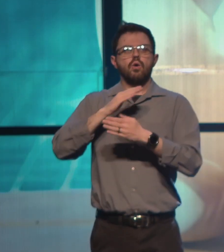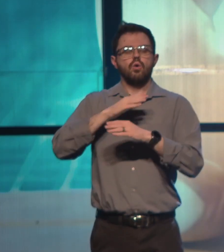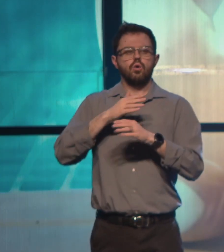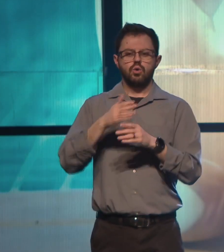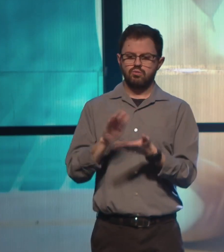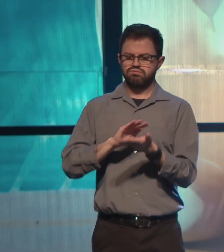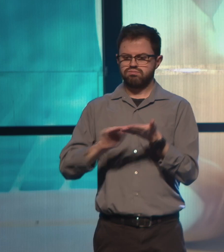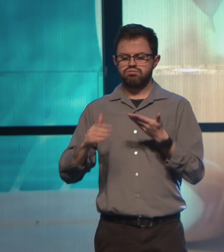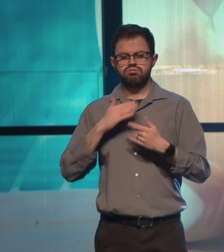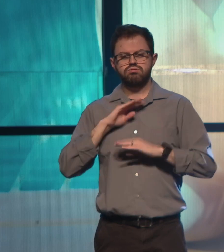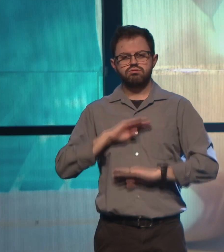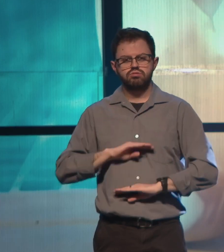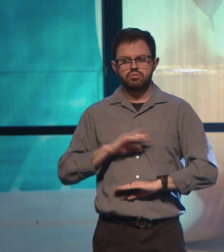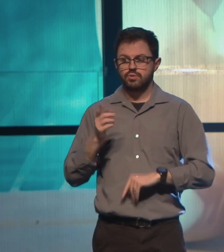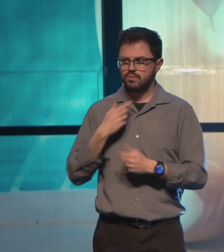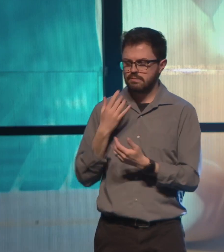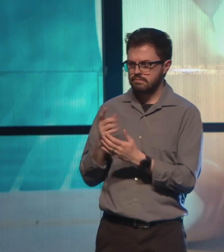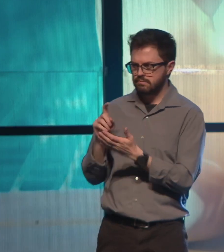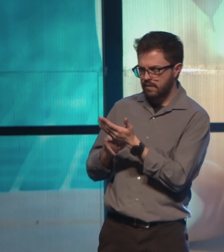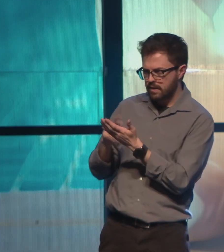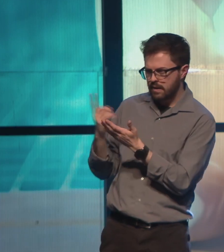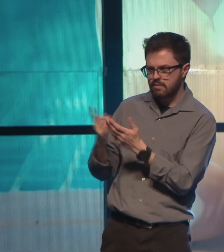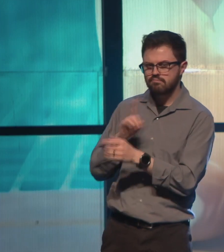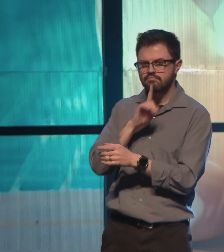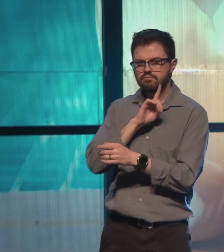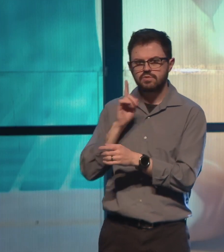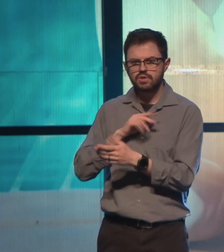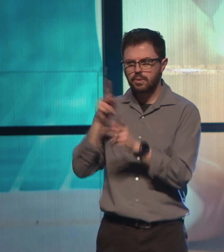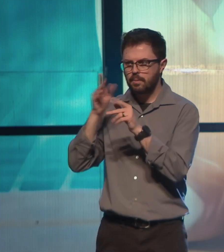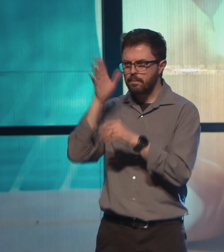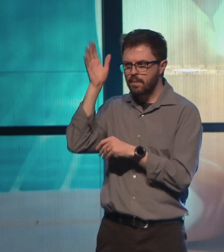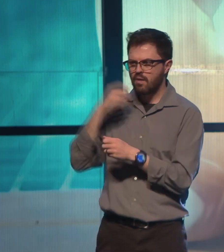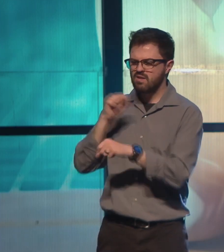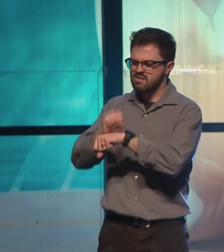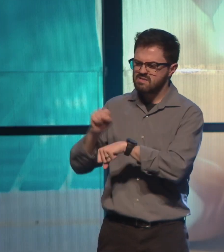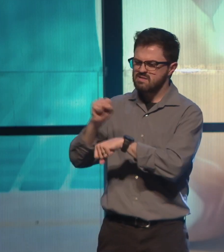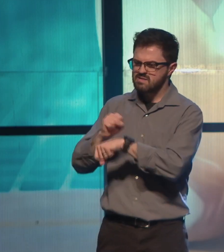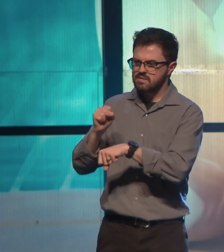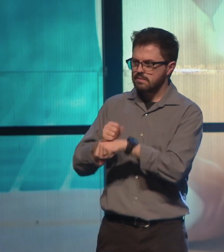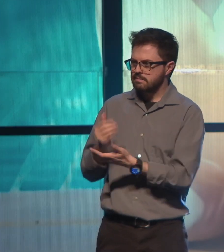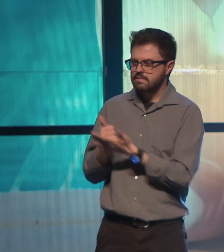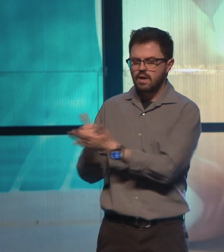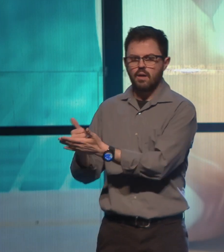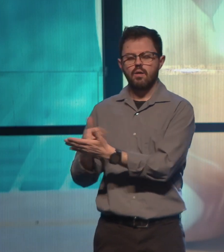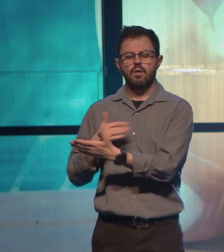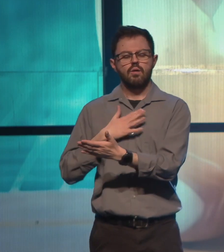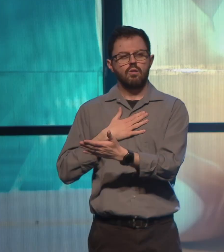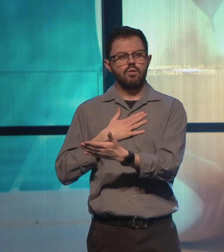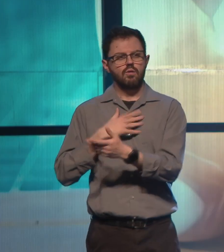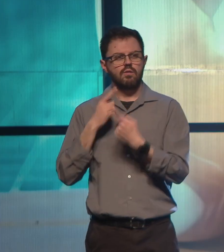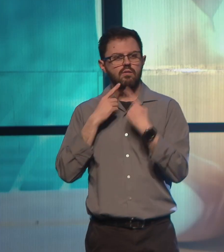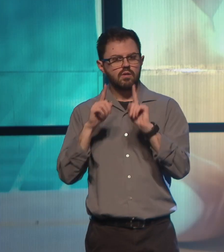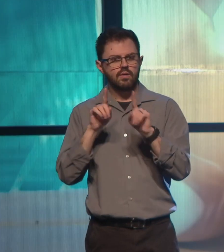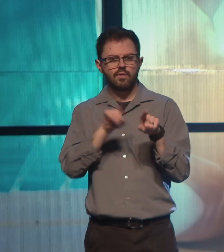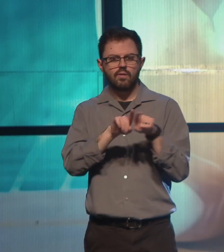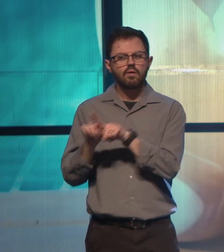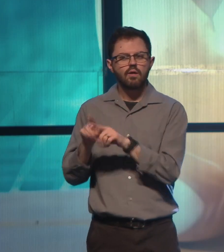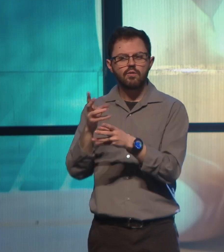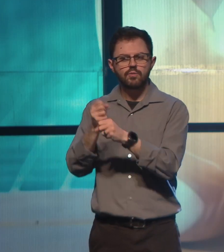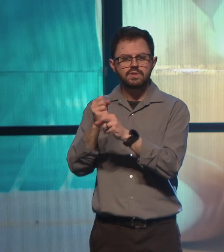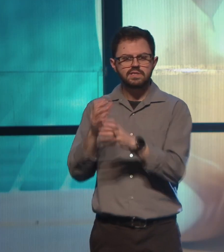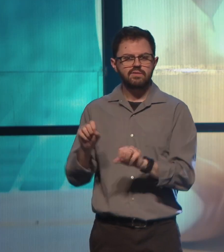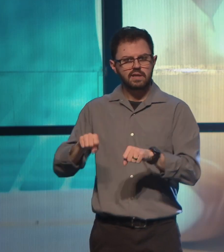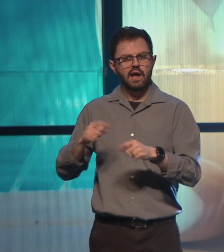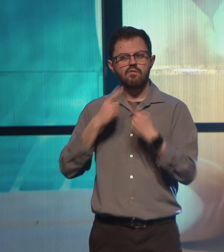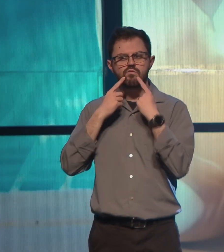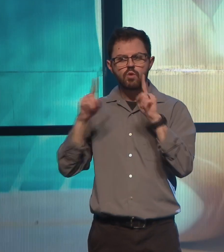parent who's working and you go, oh, I can help with this, they flourish. The receiver can flourish spiritually because they